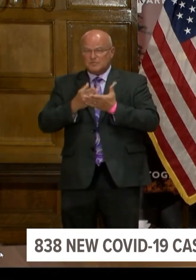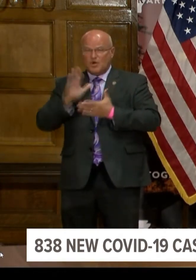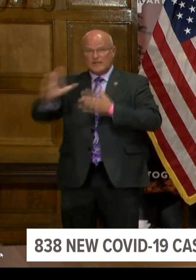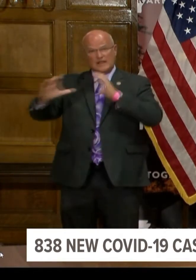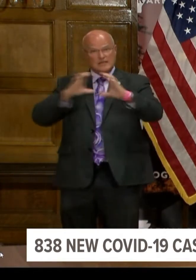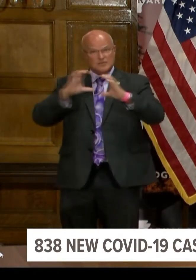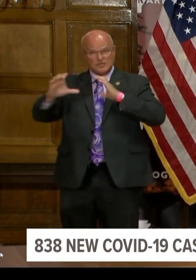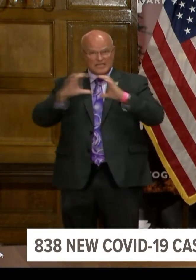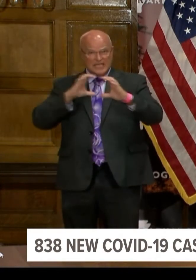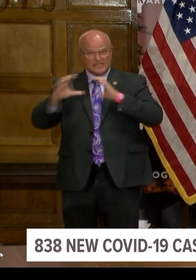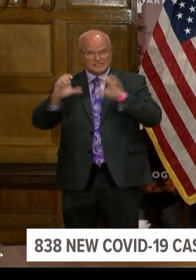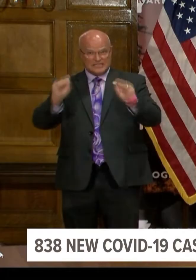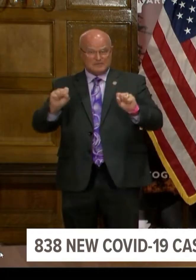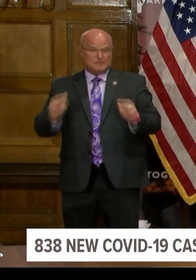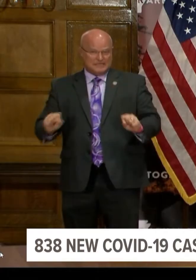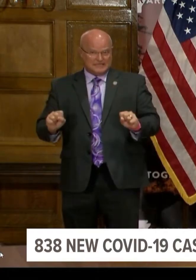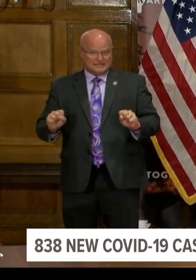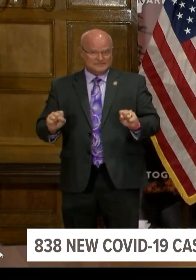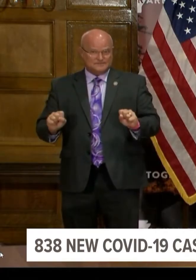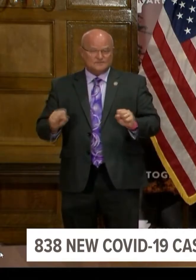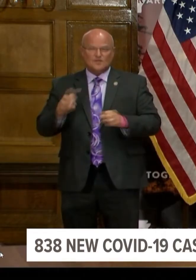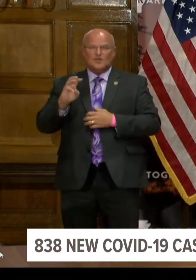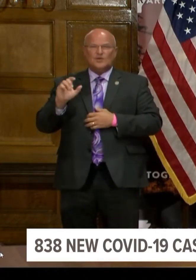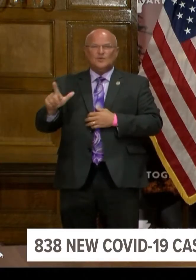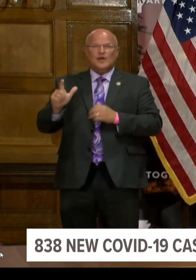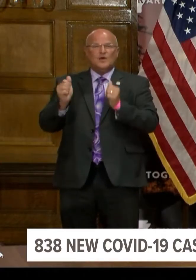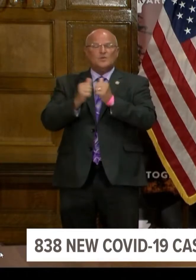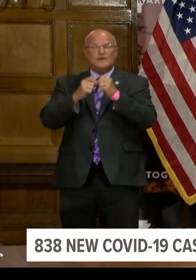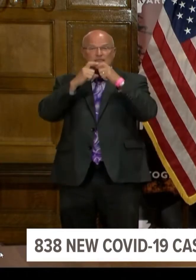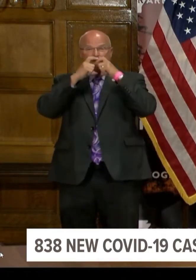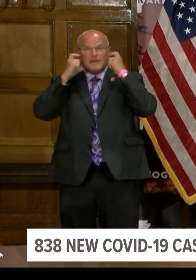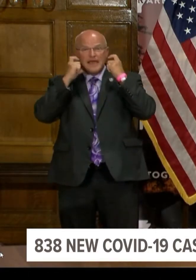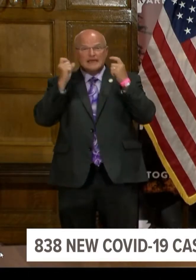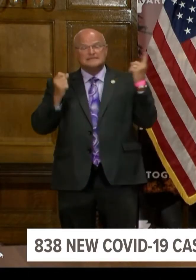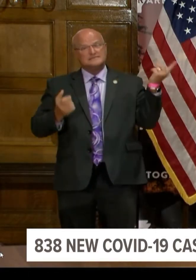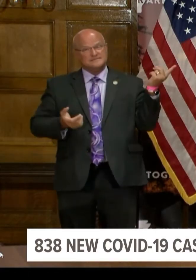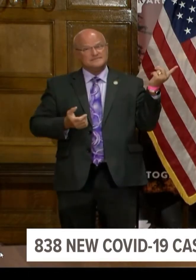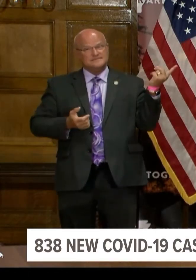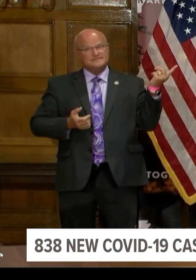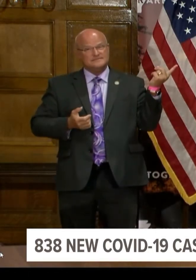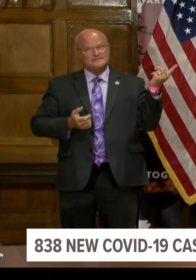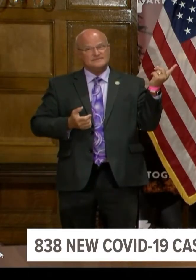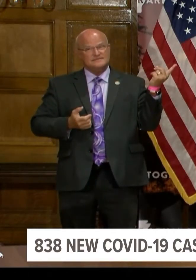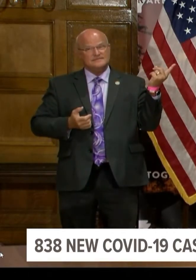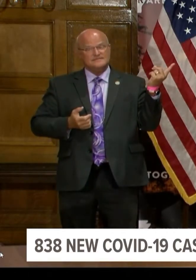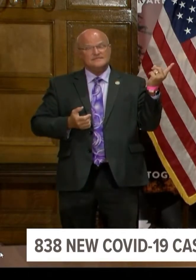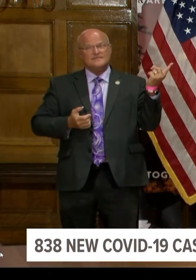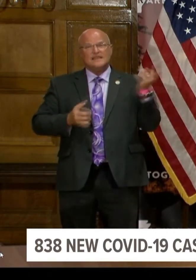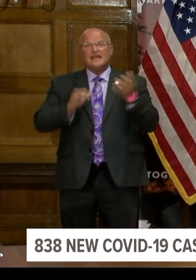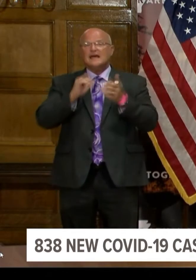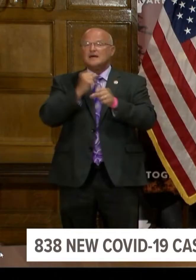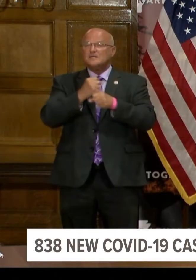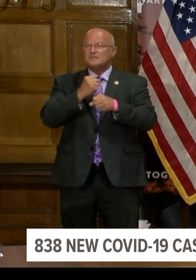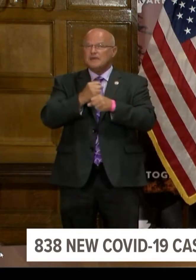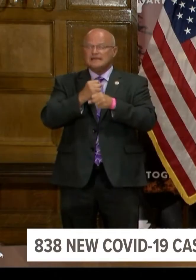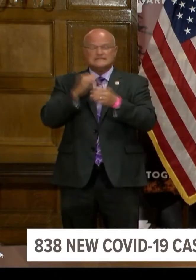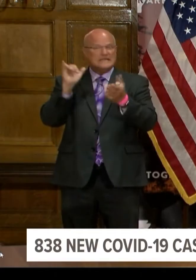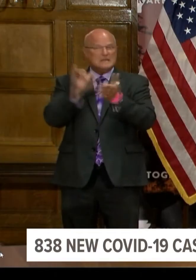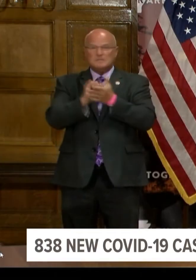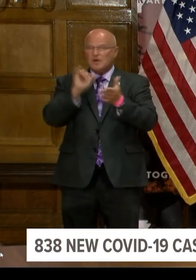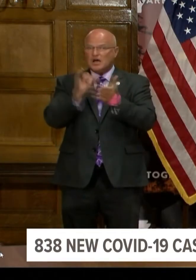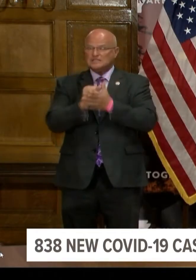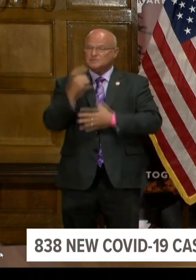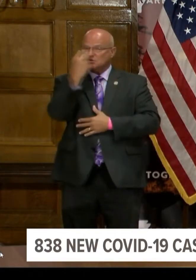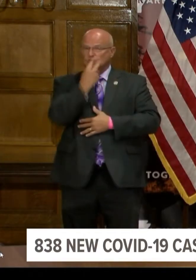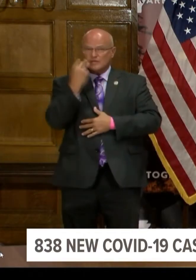their communication capability. Well, with the mask that I'm wearing, that makes it impossible for them